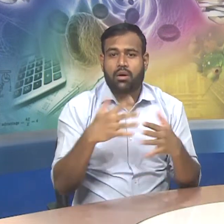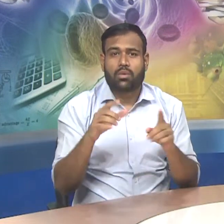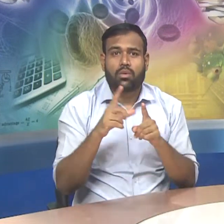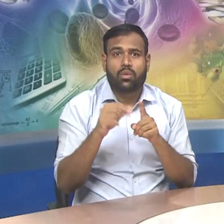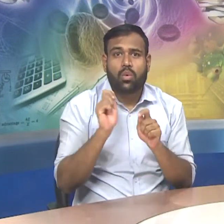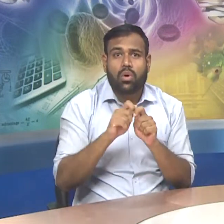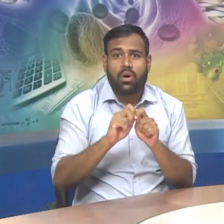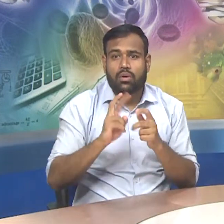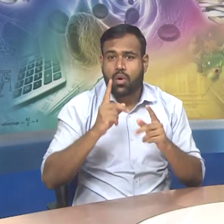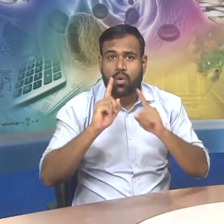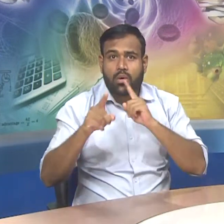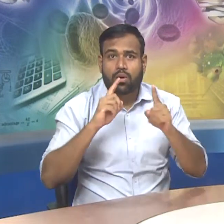Executive.